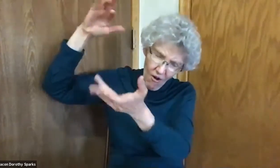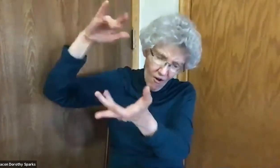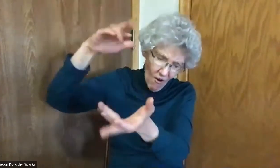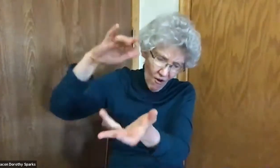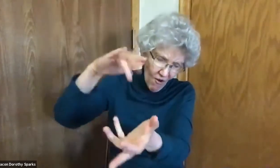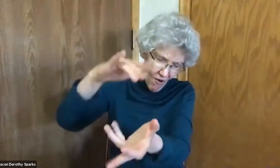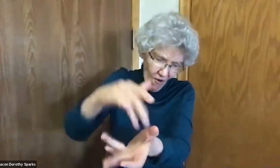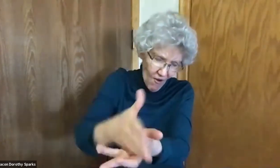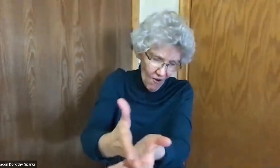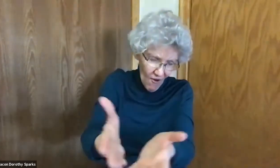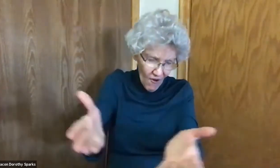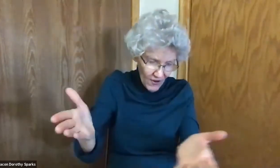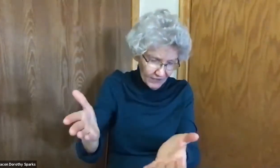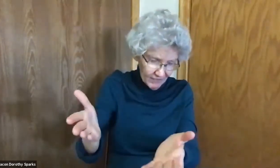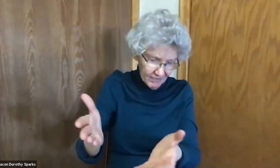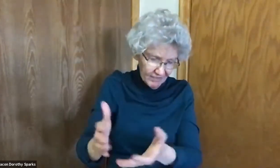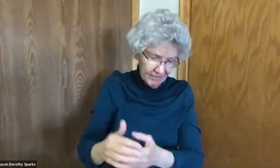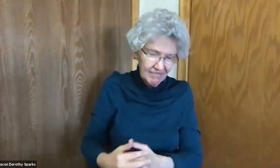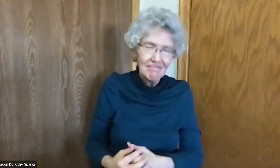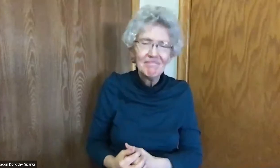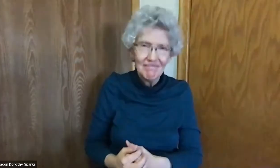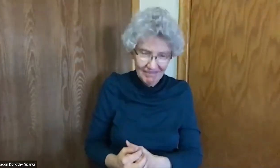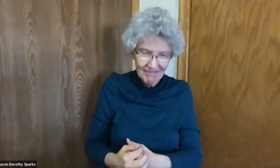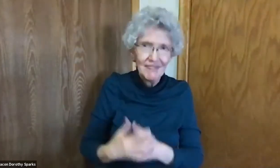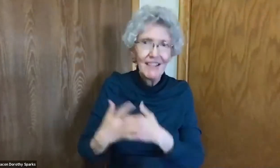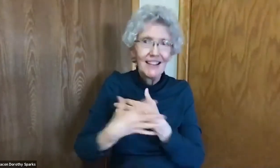Your Spirit will pour forth.